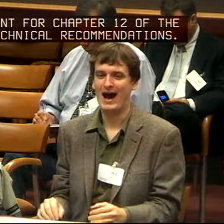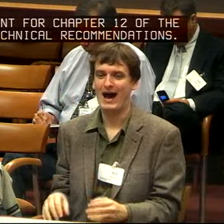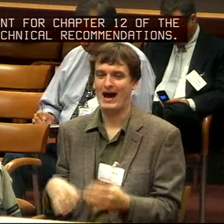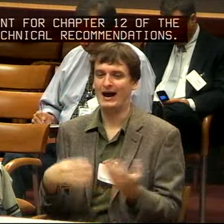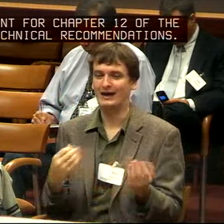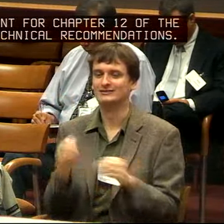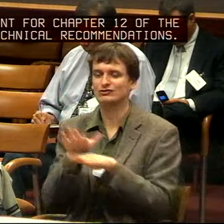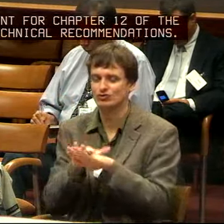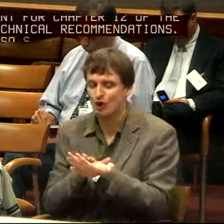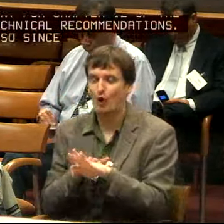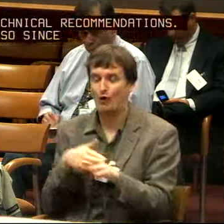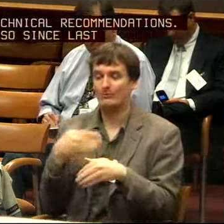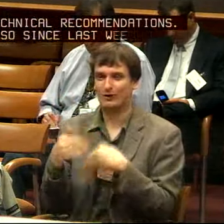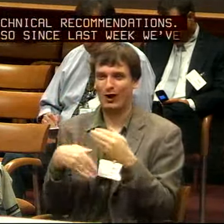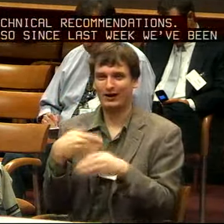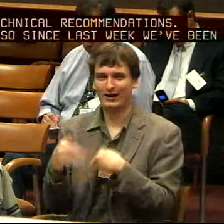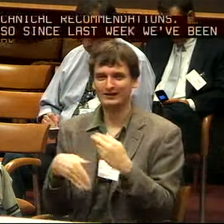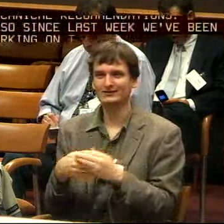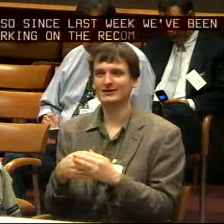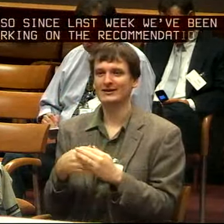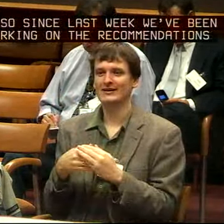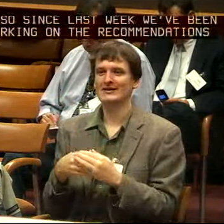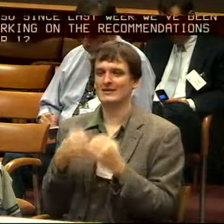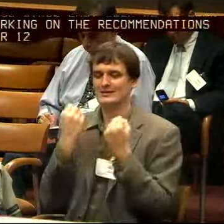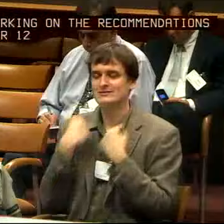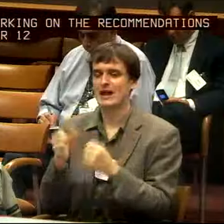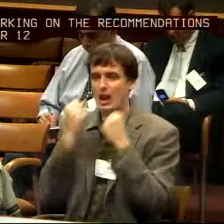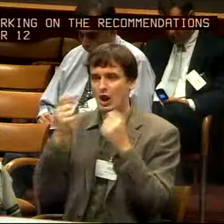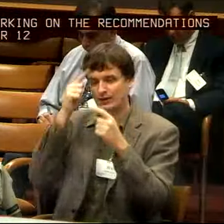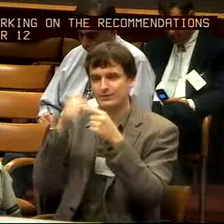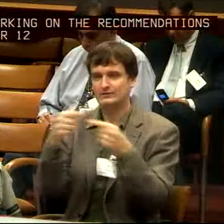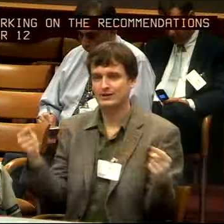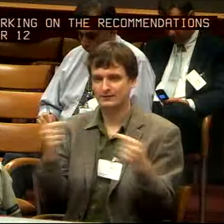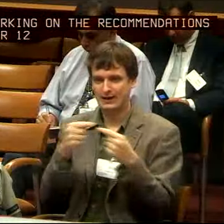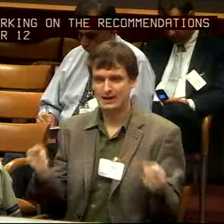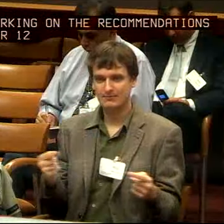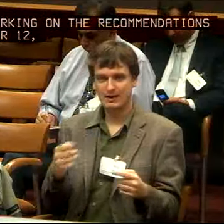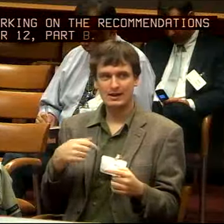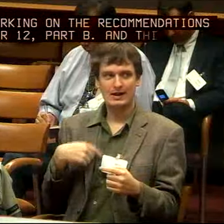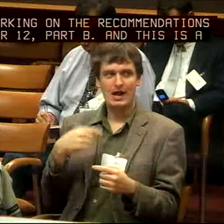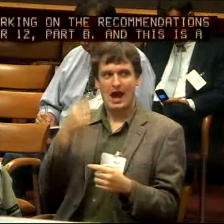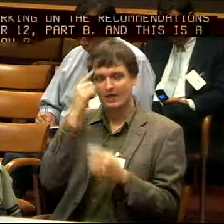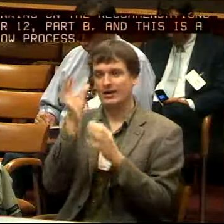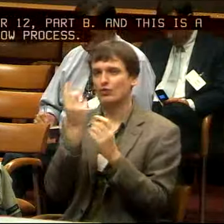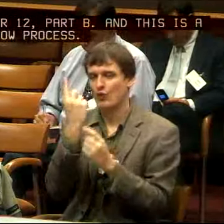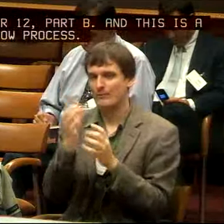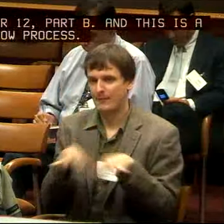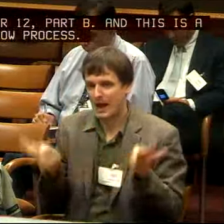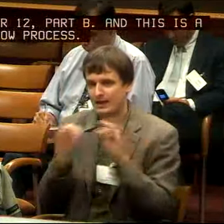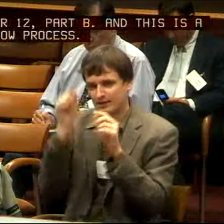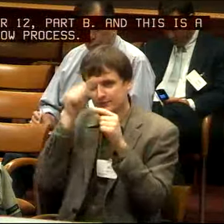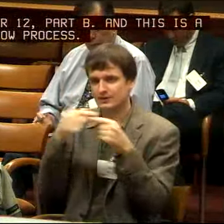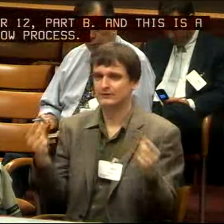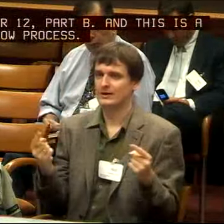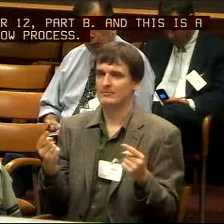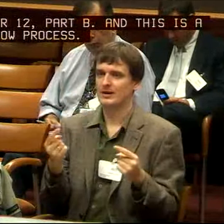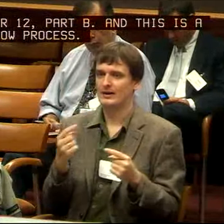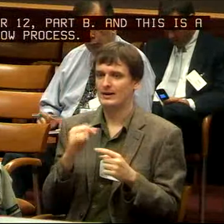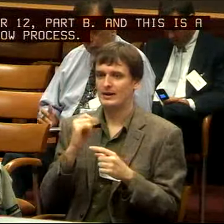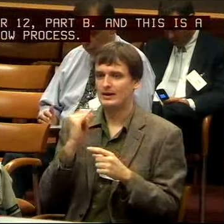B, and this is a slow process. There's been a lot of disagreements within the subcommittee, and one